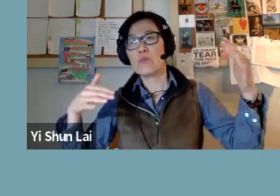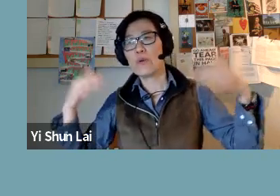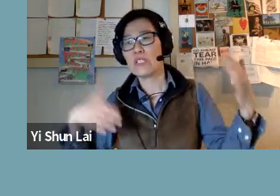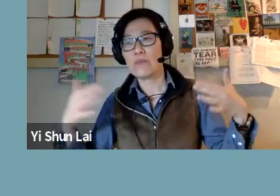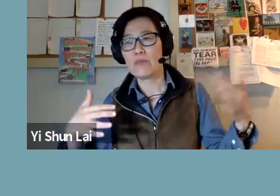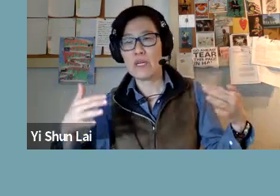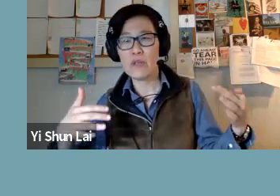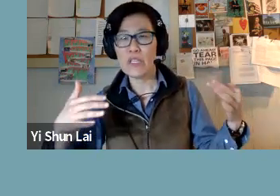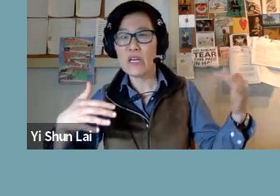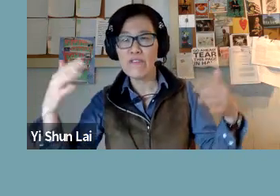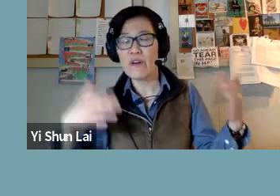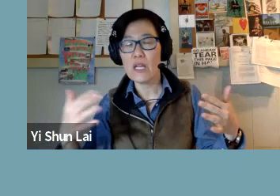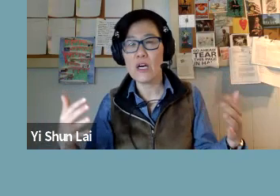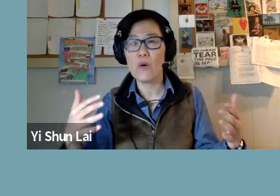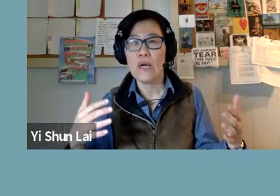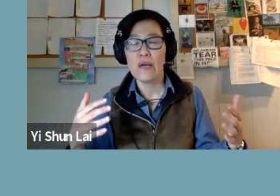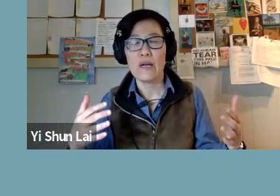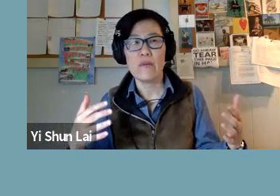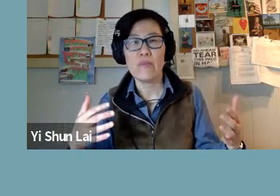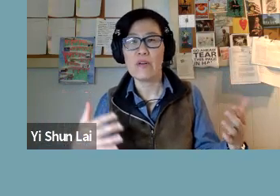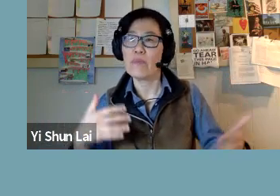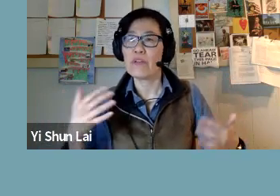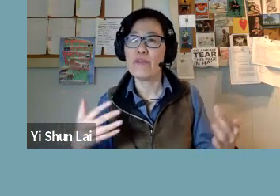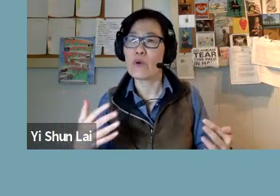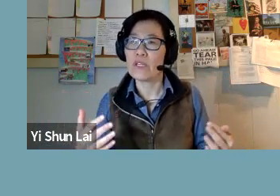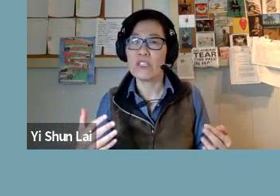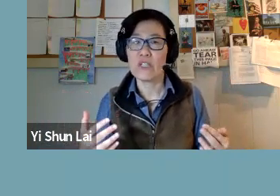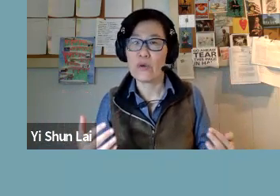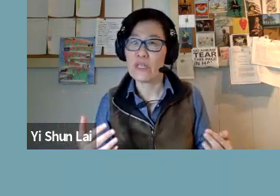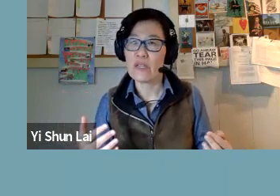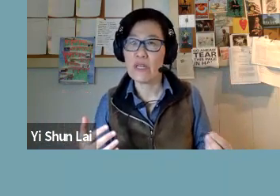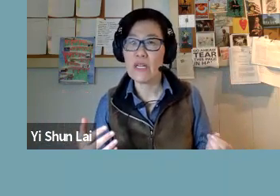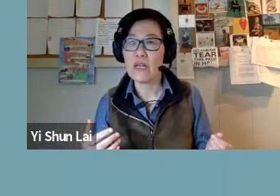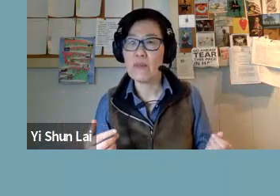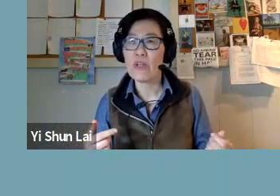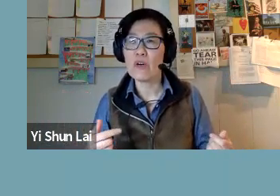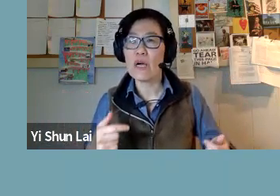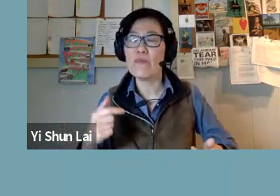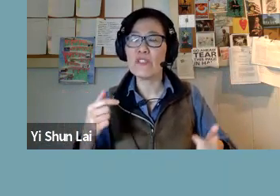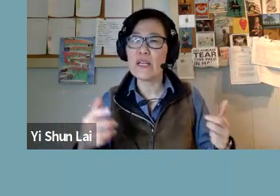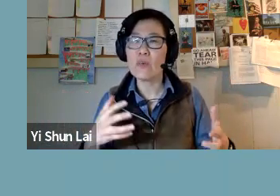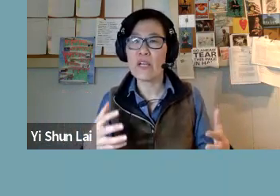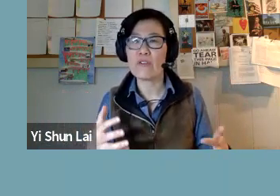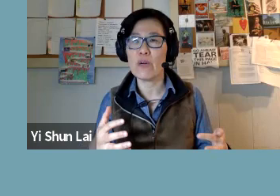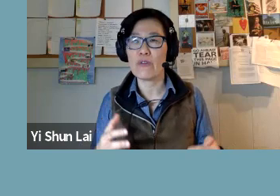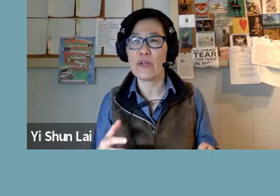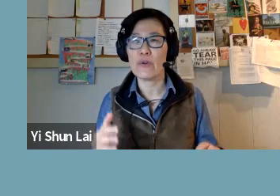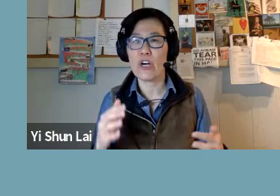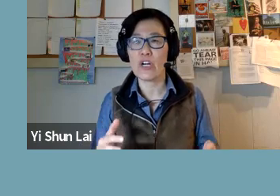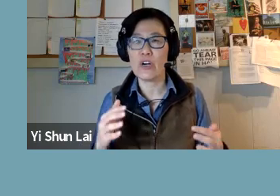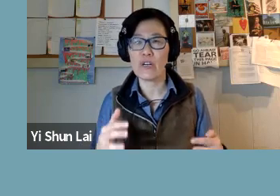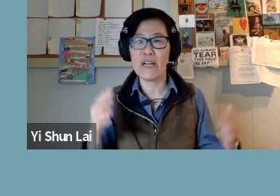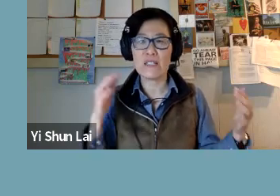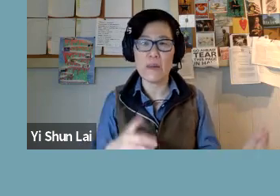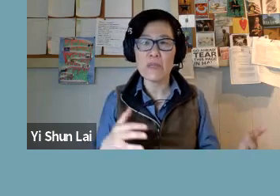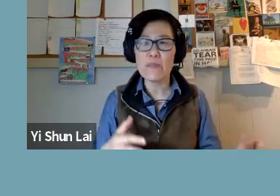this is what we call template, right? I mean, you can kind of follow a bit of a formula to the query letter, right? Although I'm staying away here from offering you a